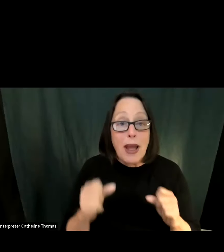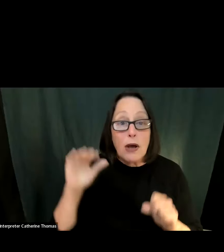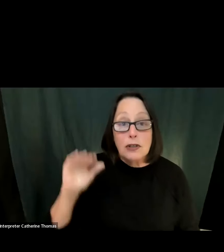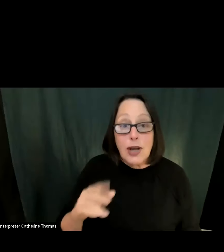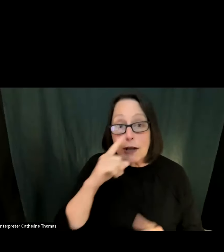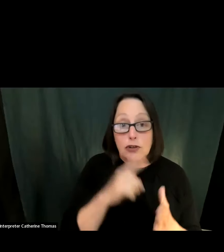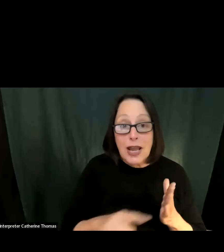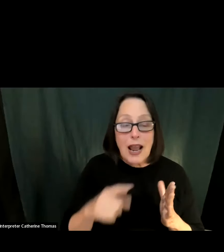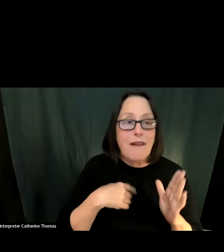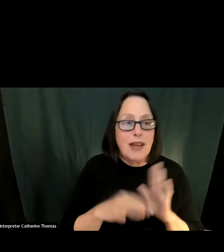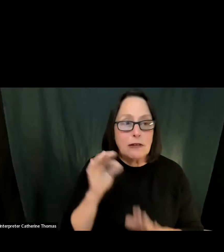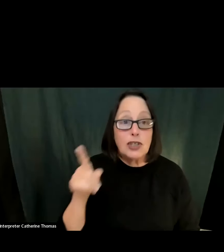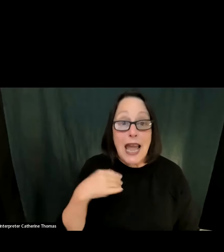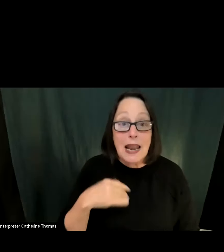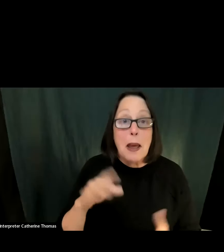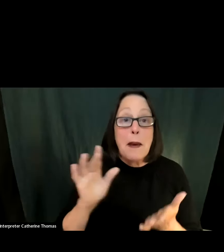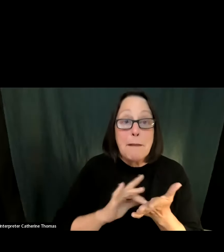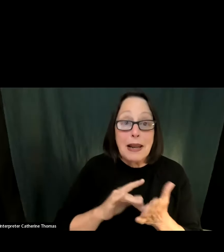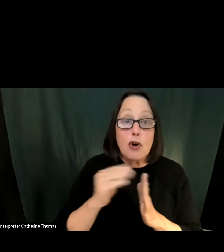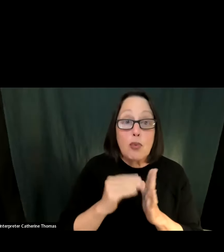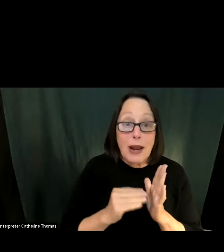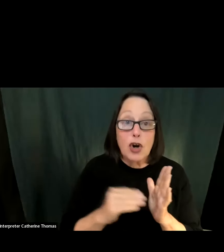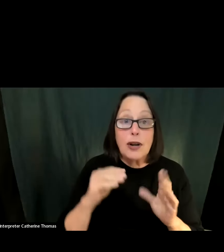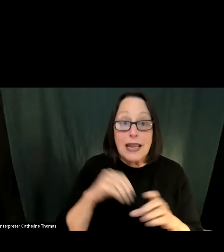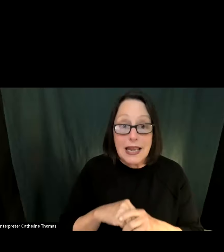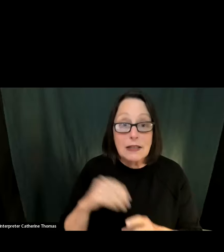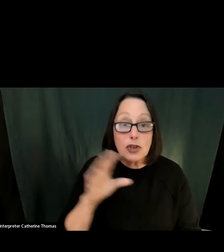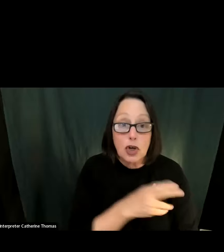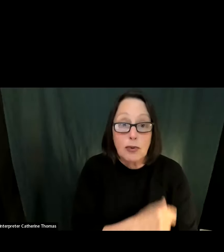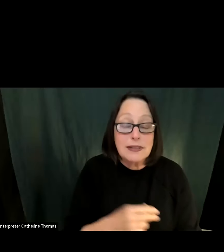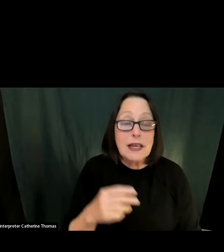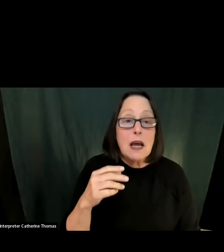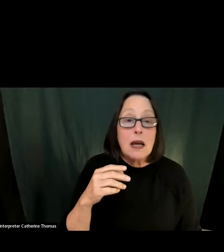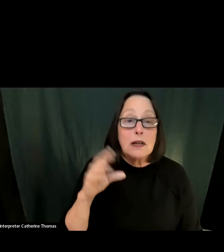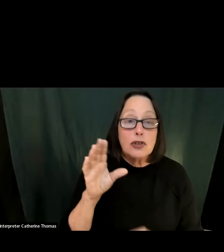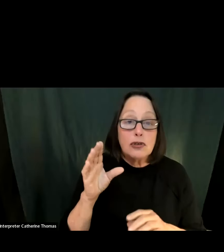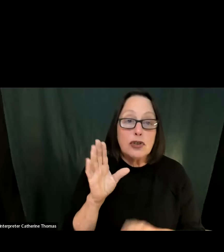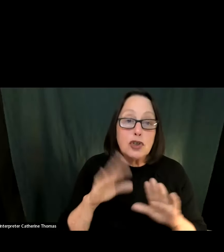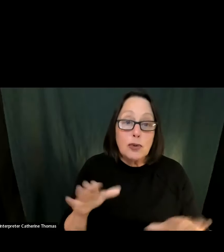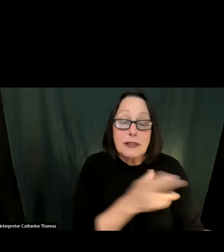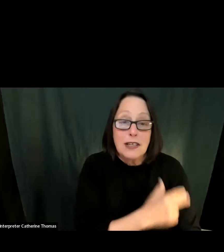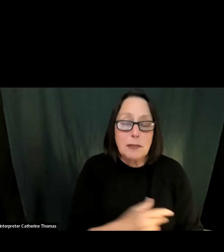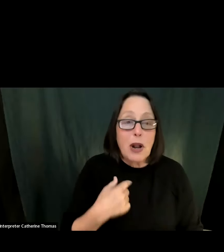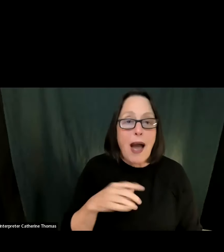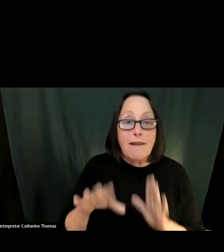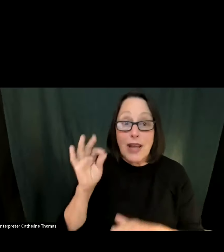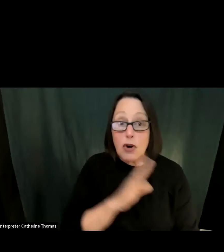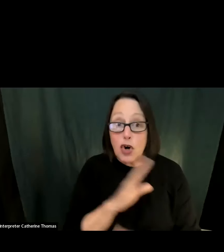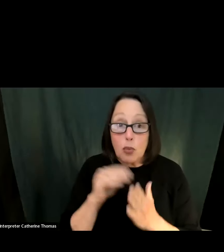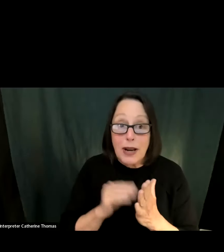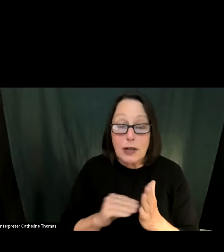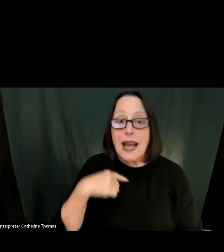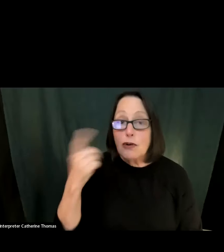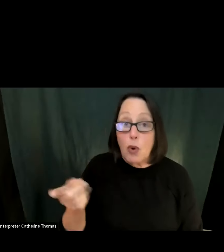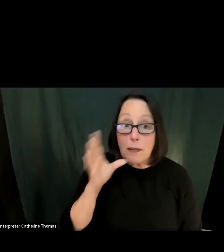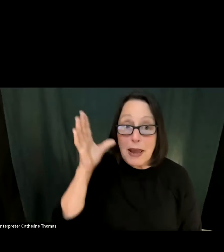able to find, she had a medical record at Children, so I was able to find her parents' contact information, and I notified them because I was worried about her safety. And it did